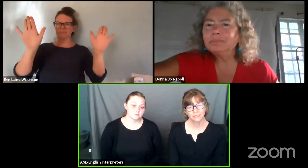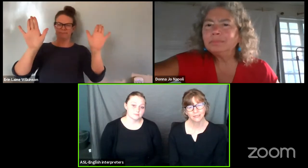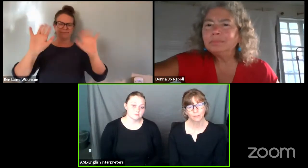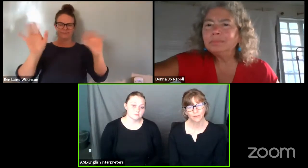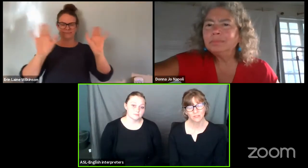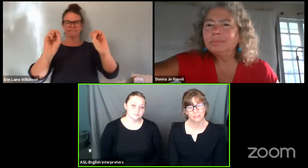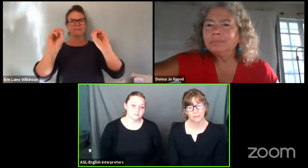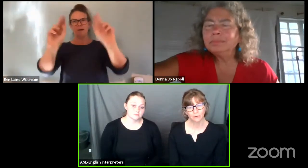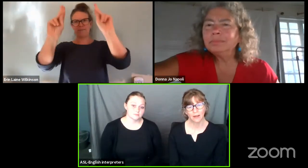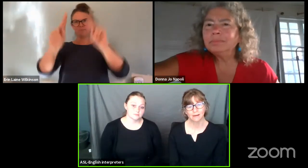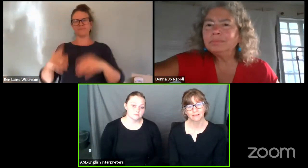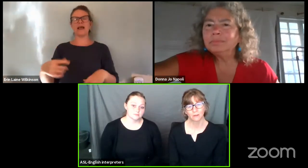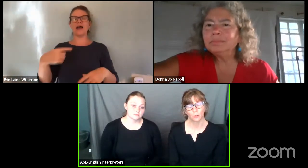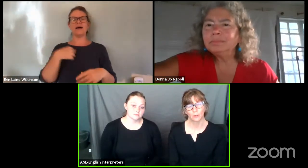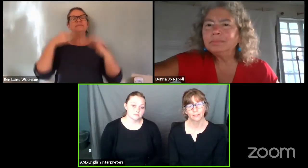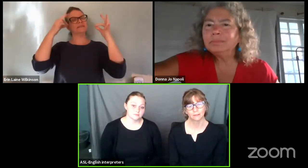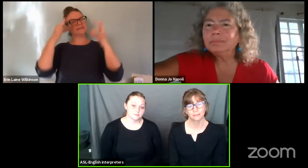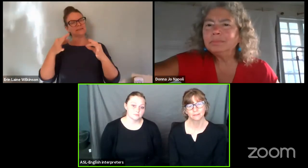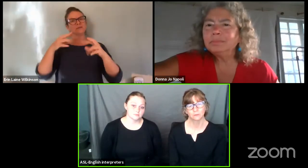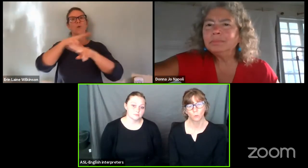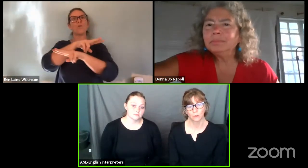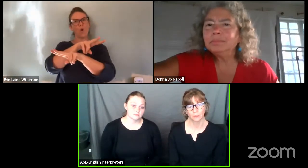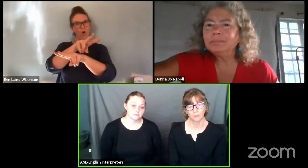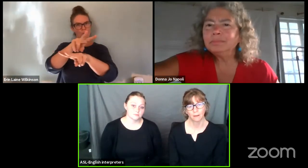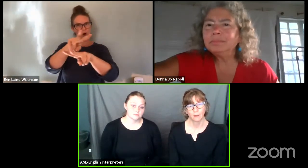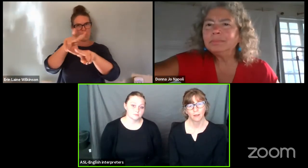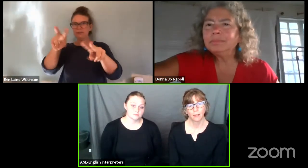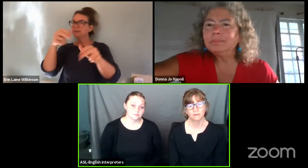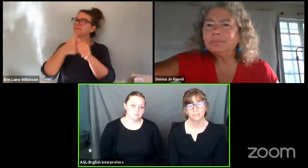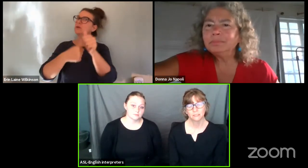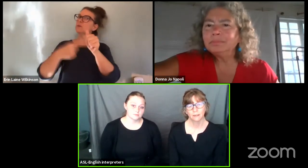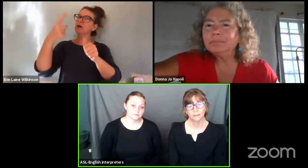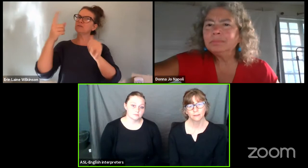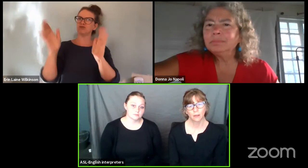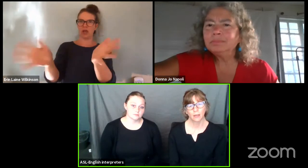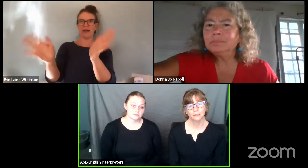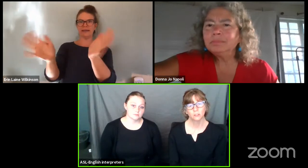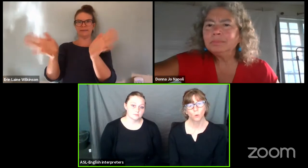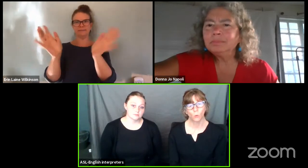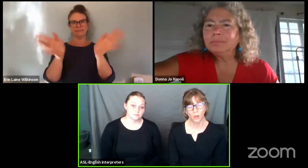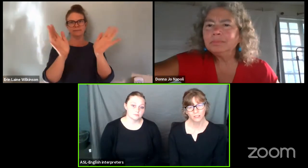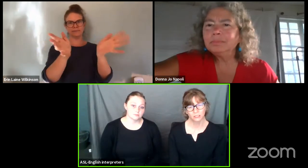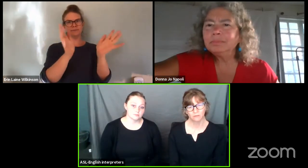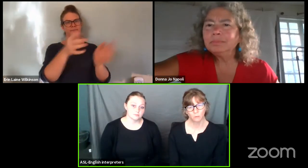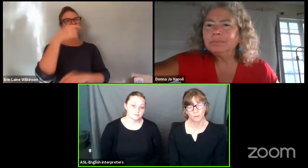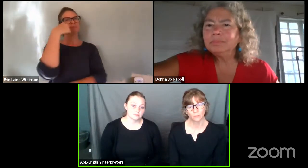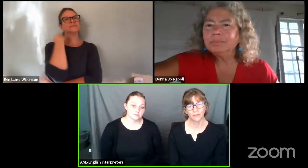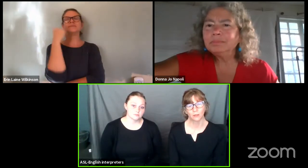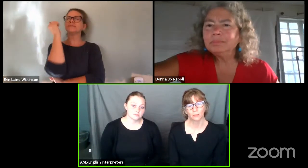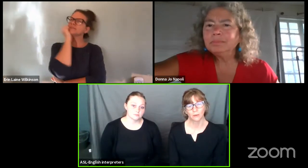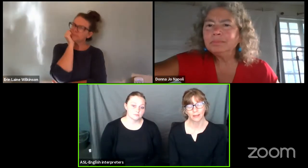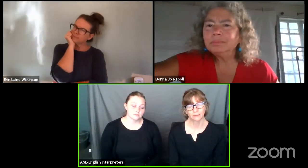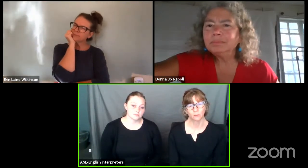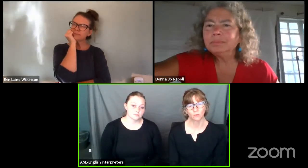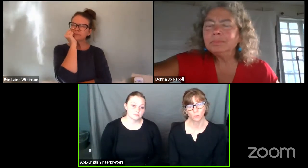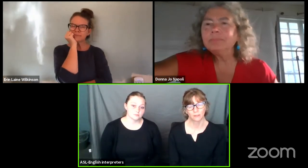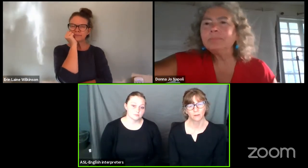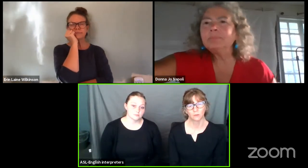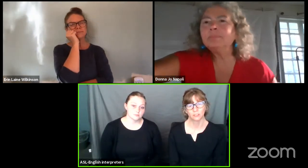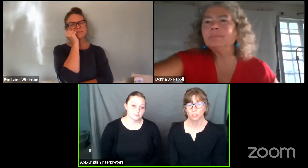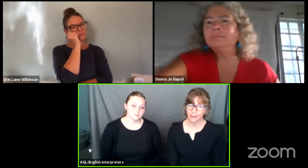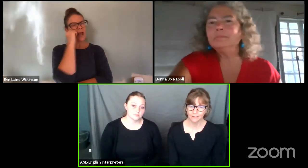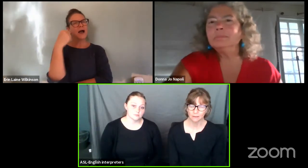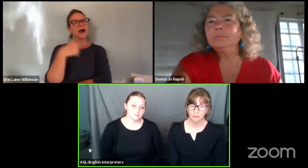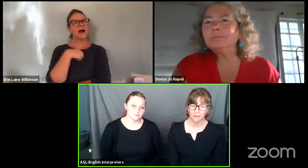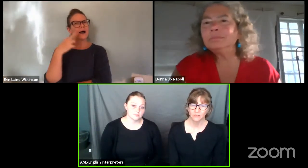I was thinking about this later and I thought, all right, this isn't working. I've decided I need to watch everyone when they are interacting with one